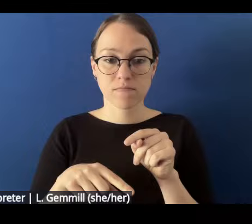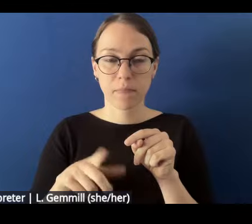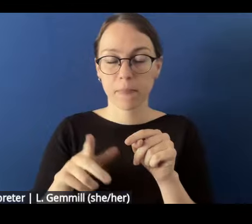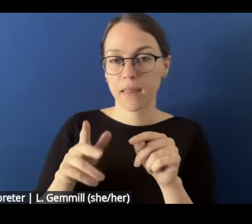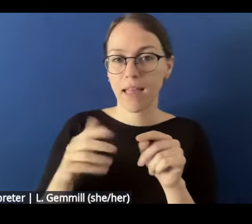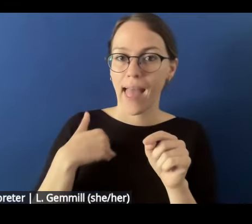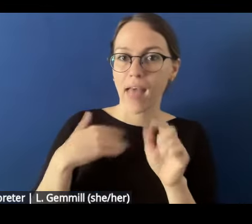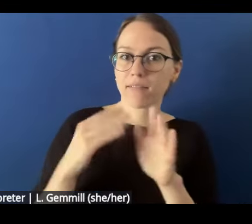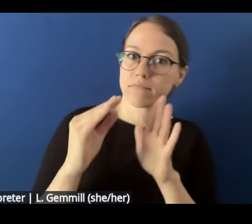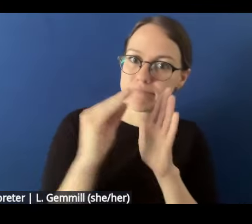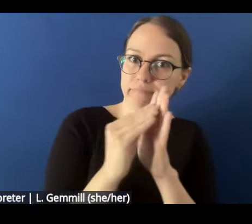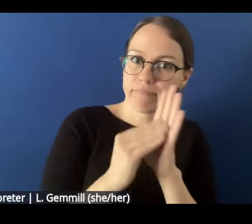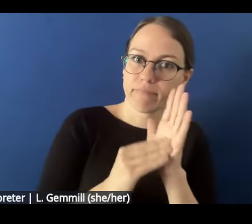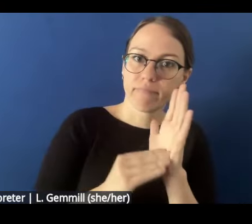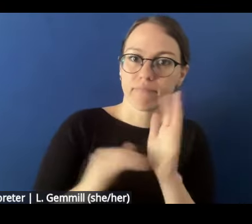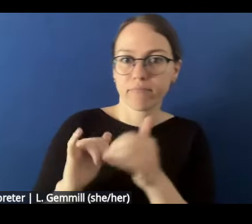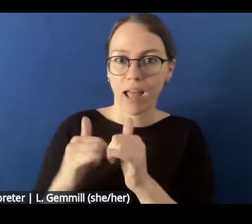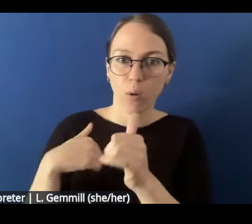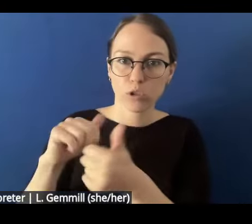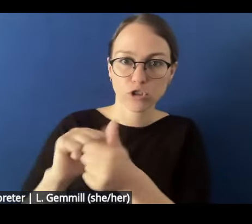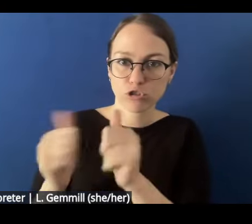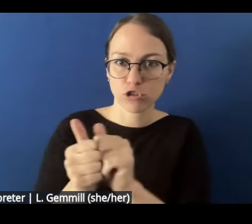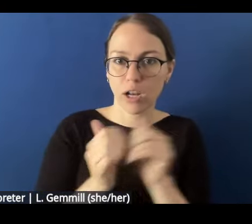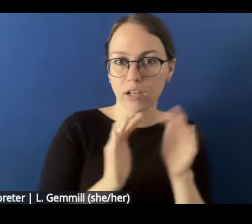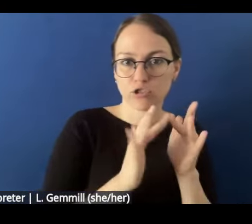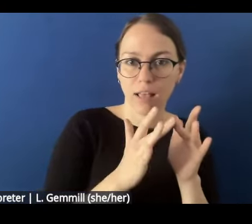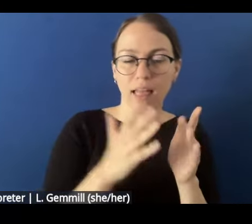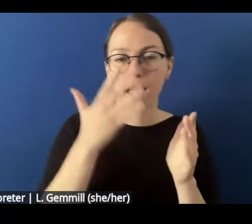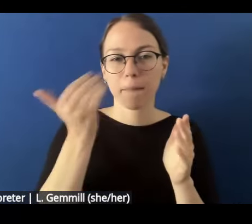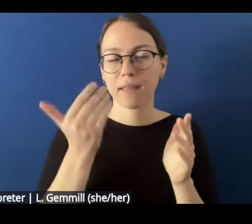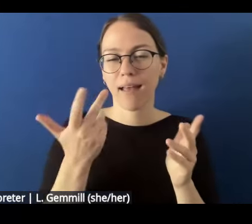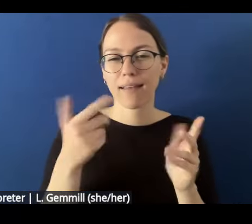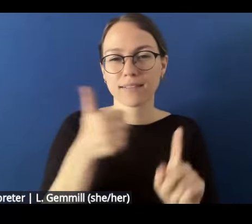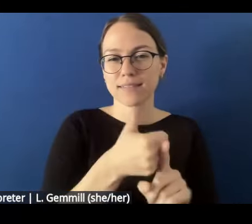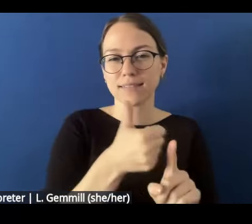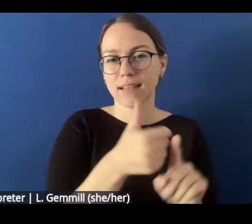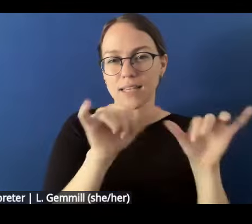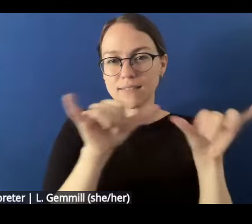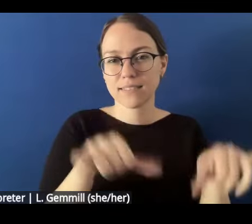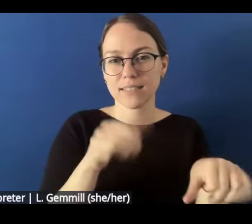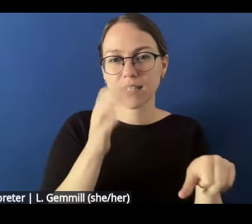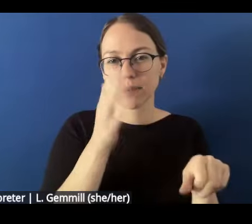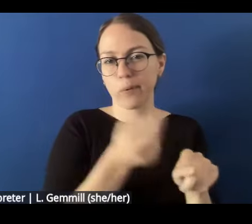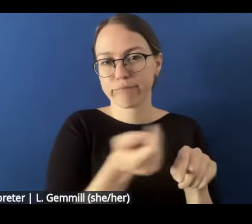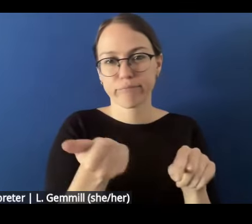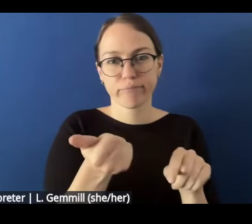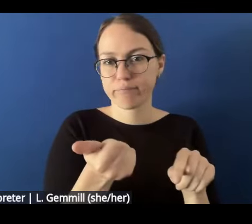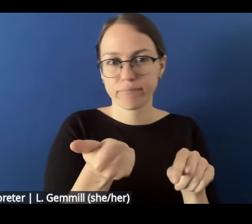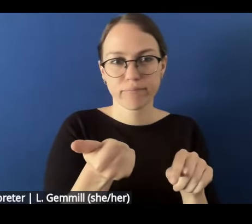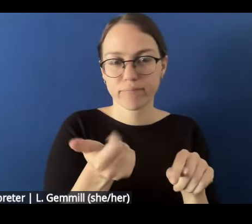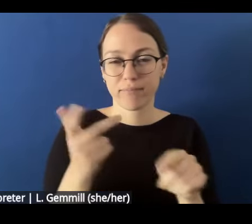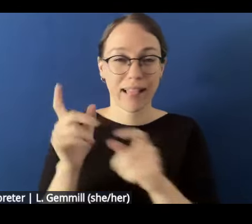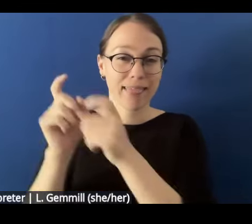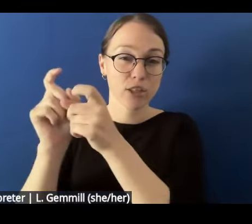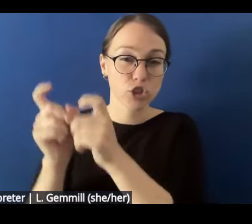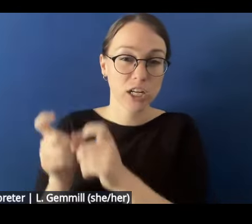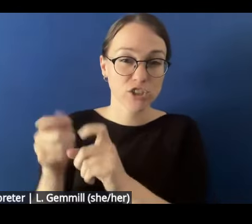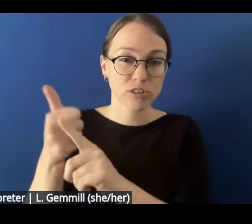doesn't, it always gets deleted for some reason when we put it online, like the changes themselves. So it's